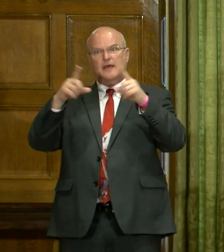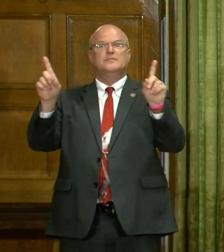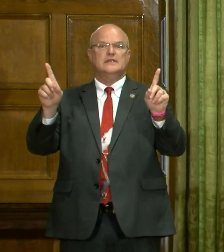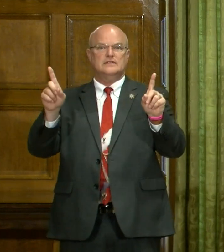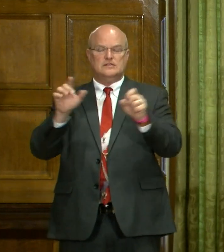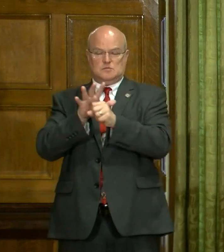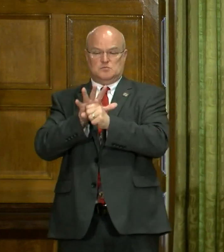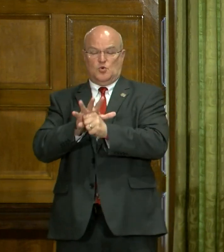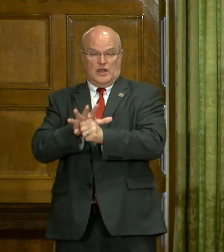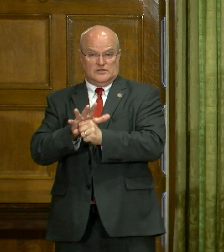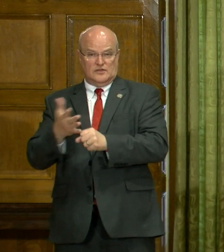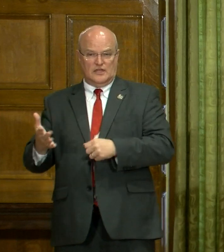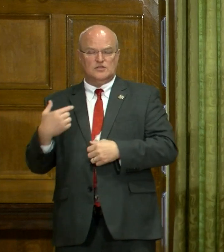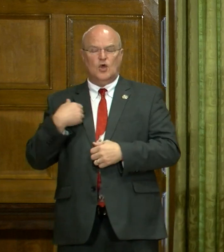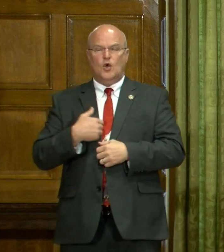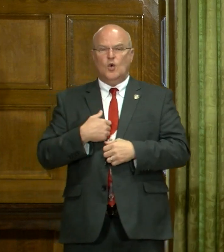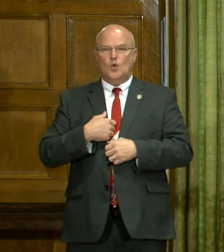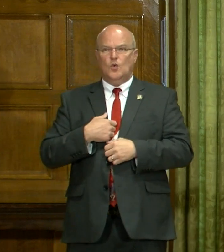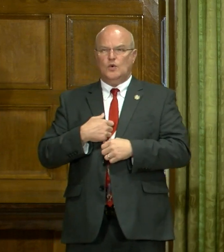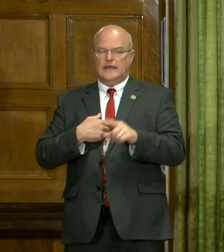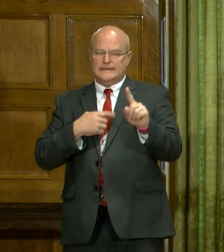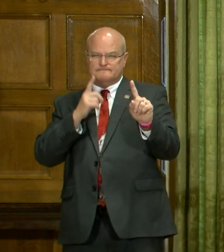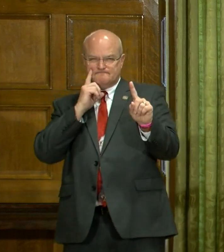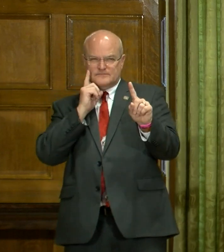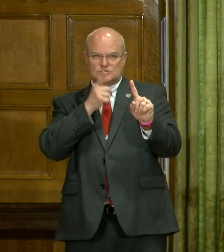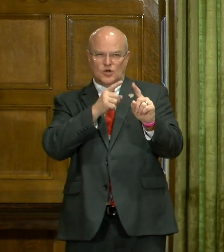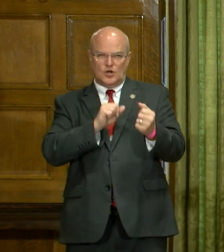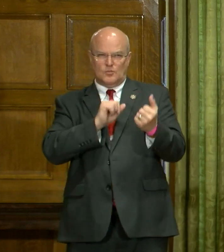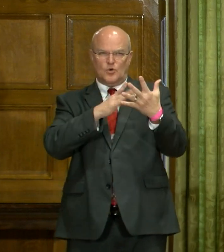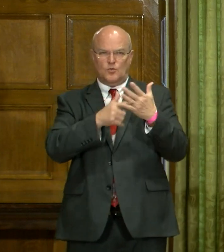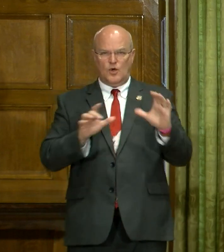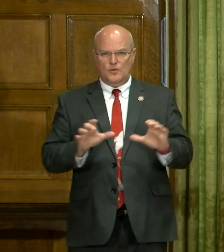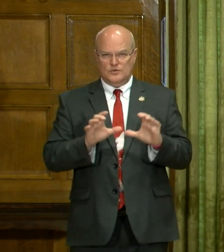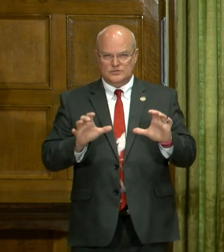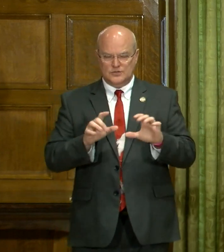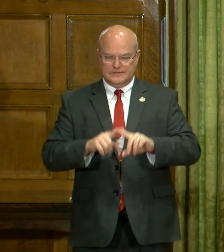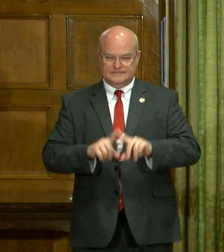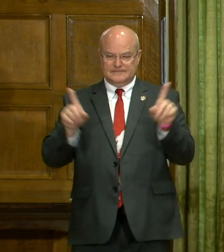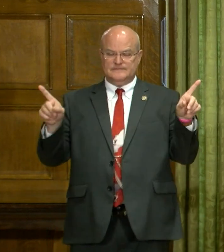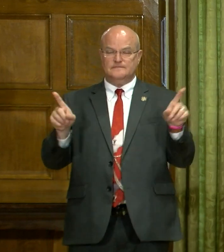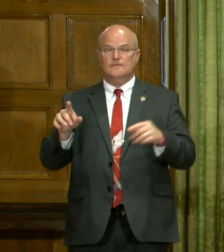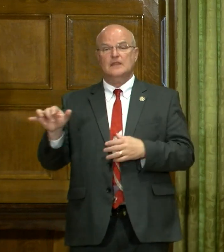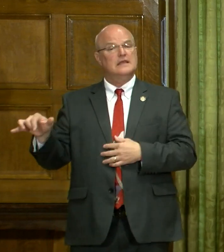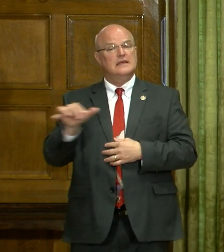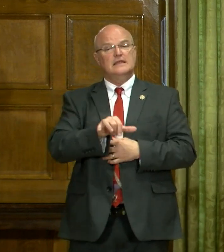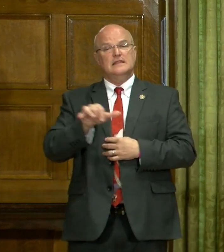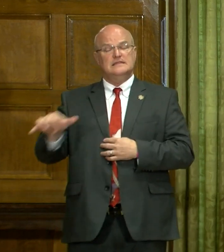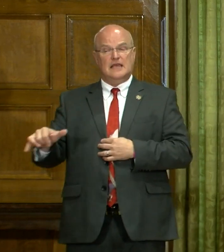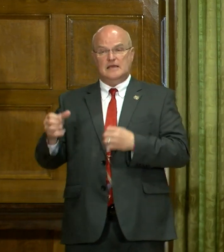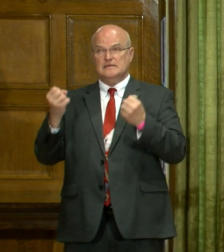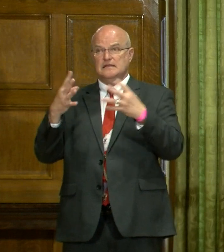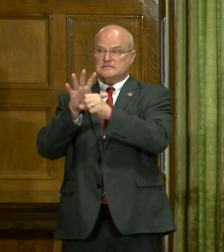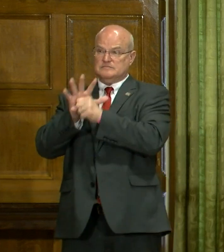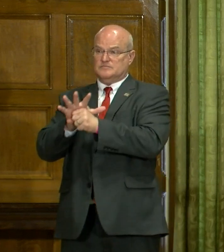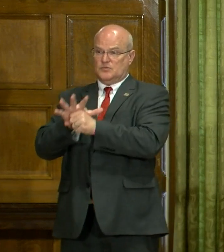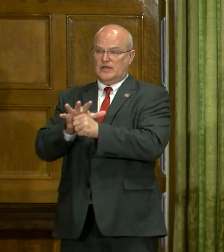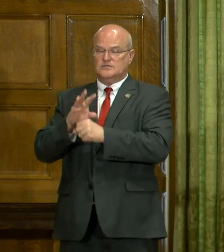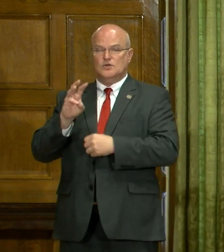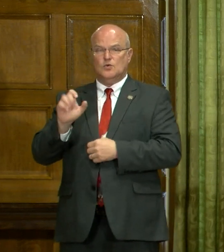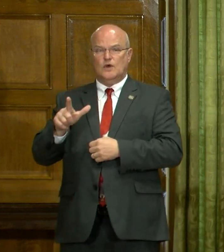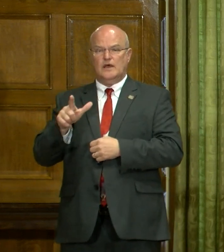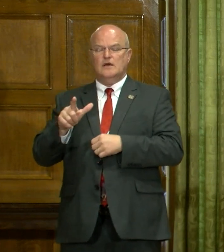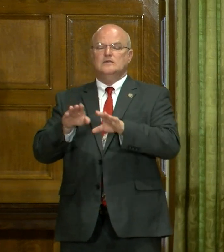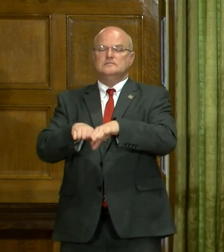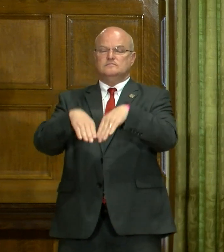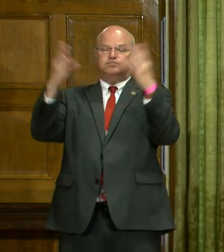admonitions and pressure points. We took a targeted approach to what we were doing. Well, the same thing, there's a lot of pressure. Well,